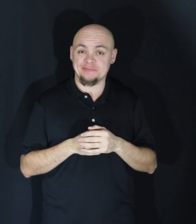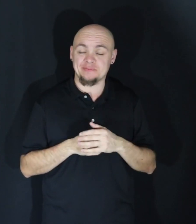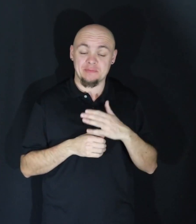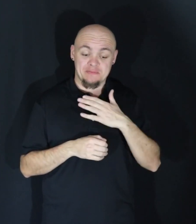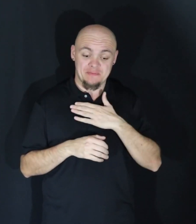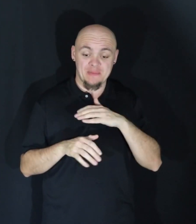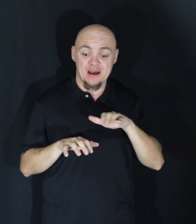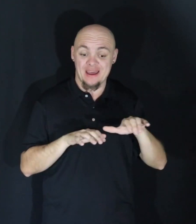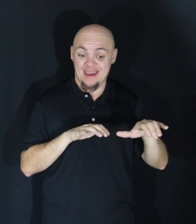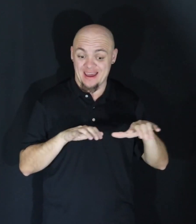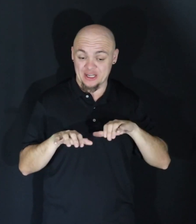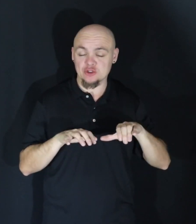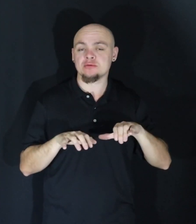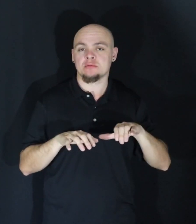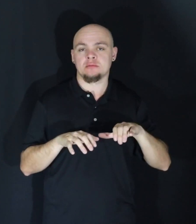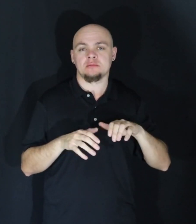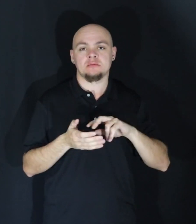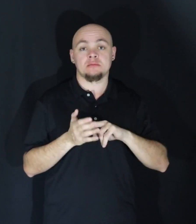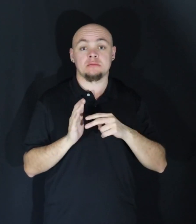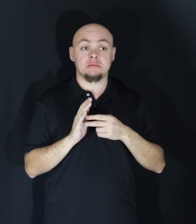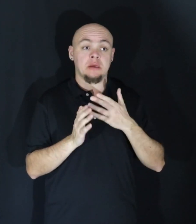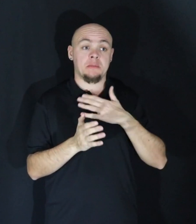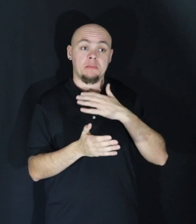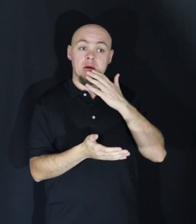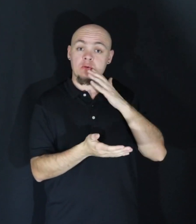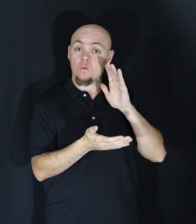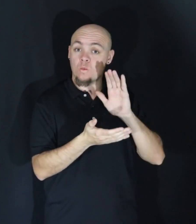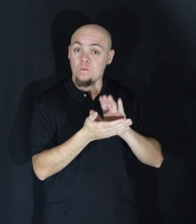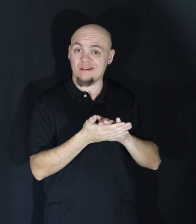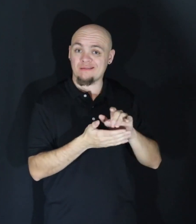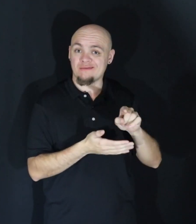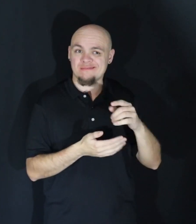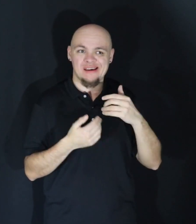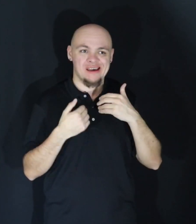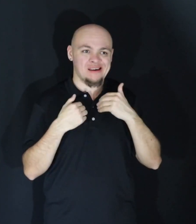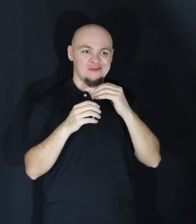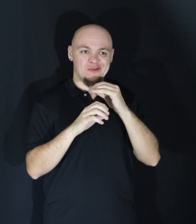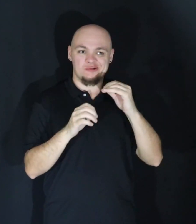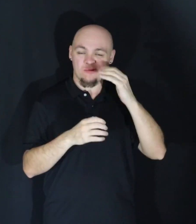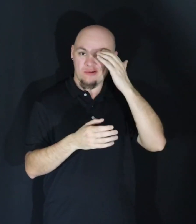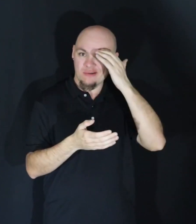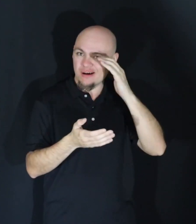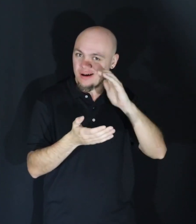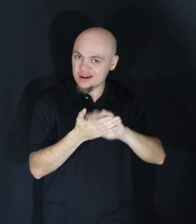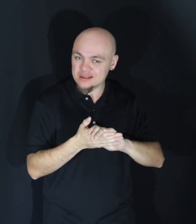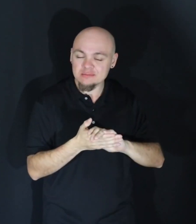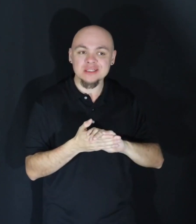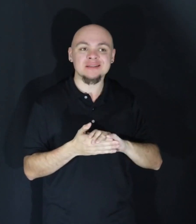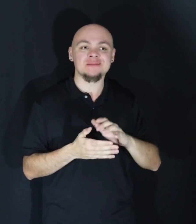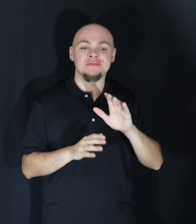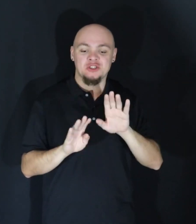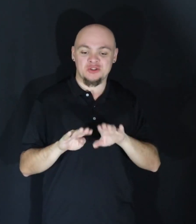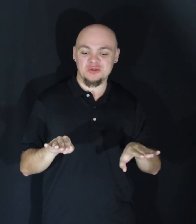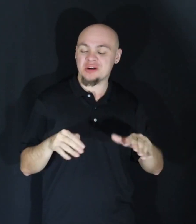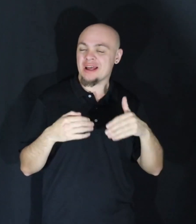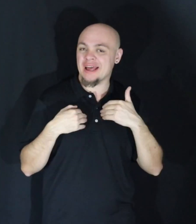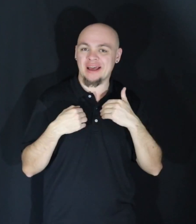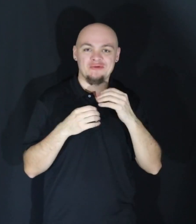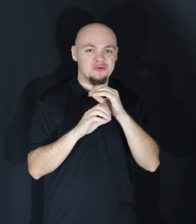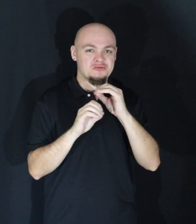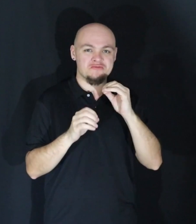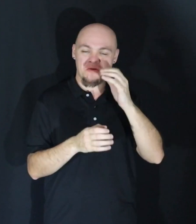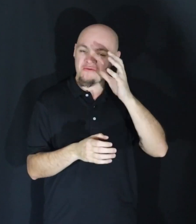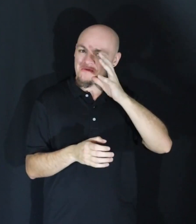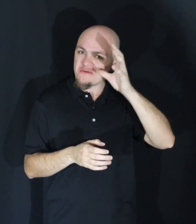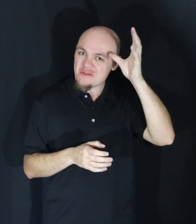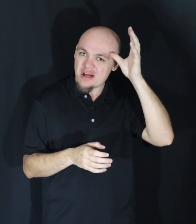actions led to my wife being husbandless, my children being fatherless. The impact